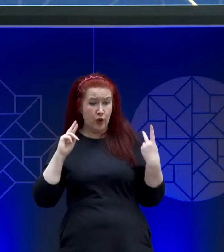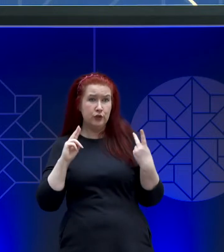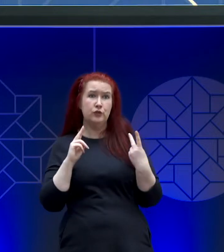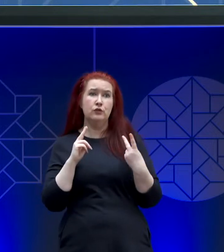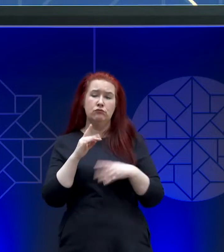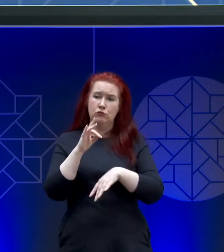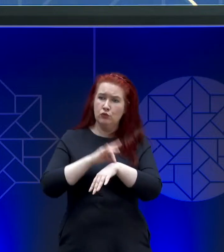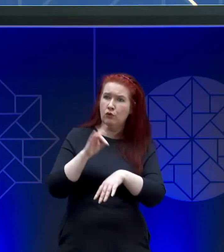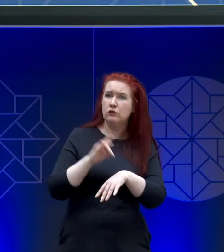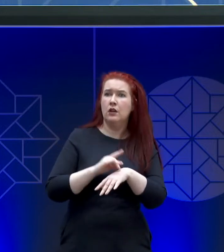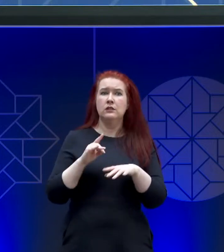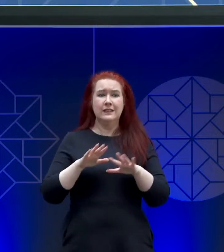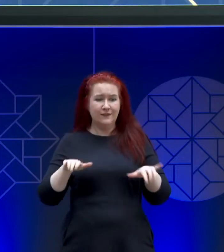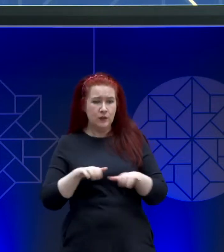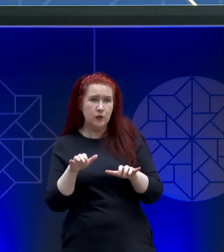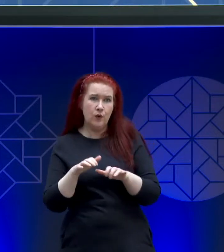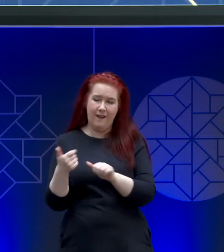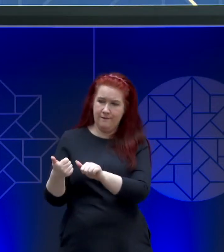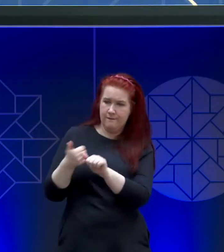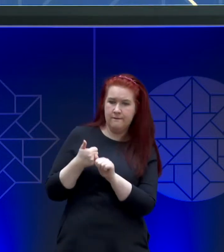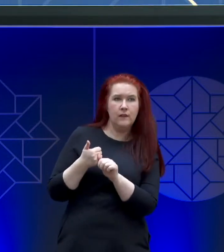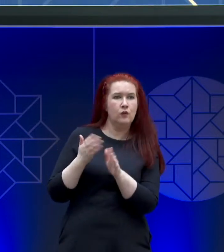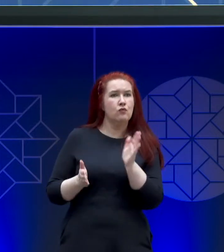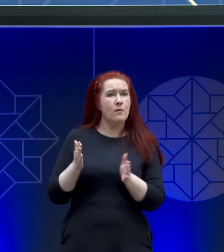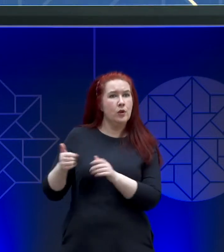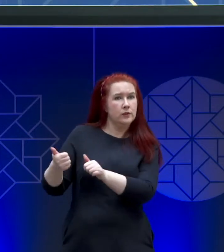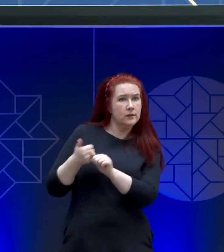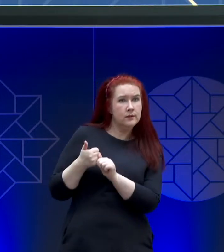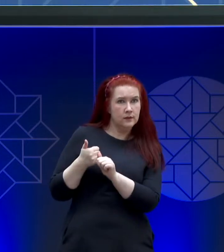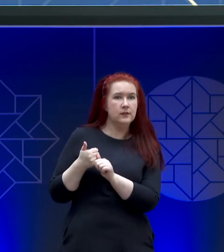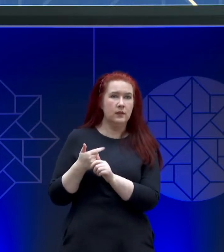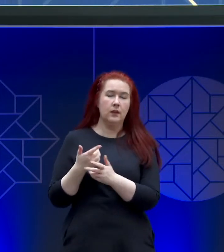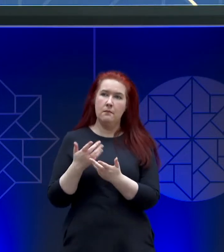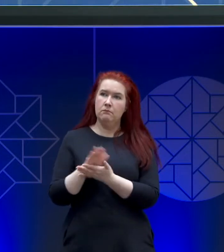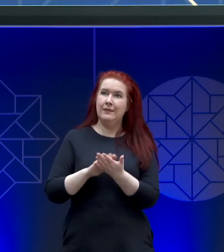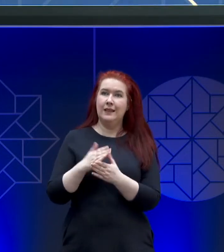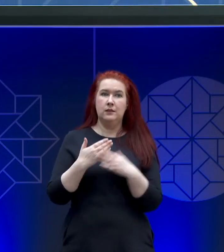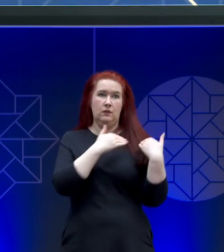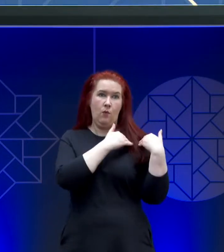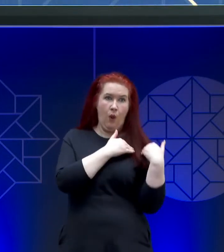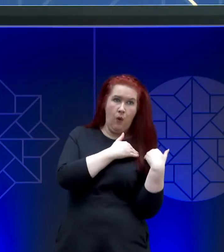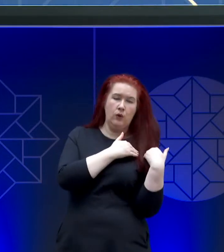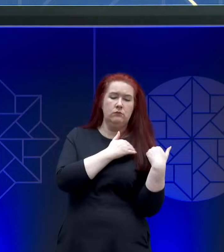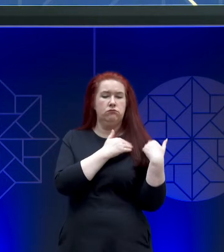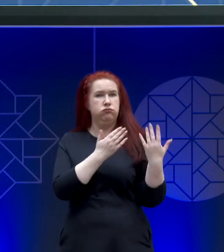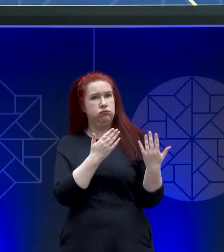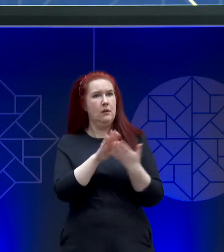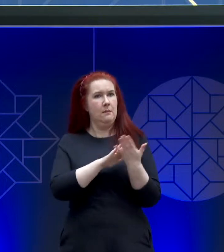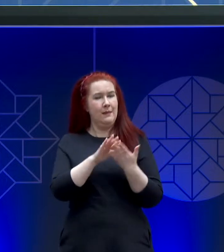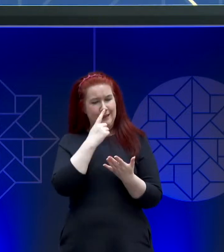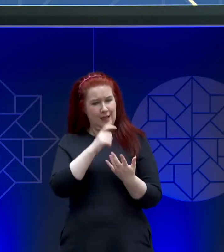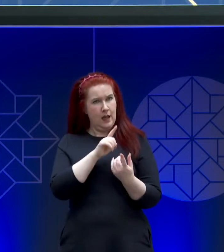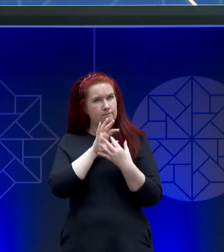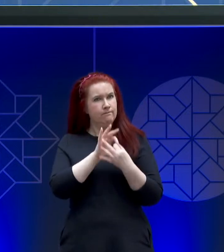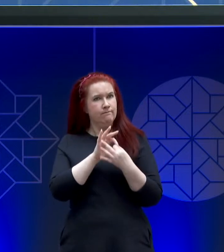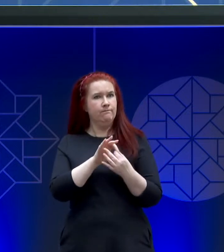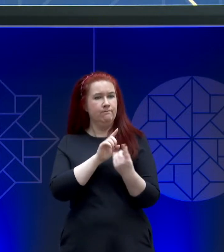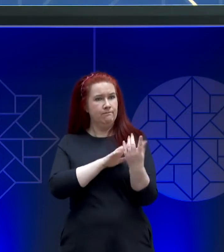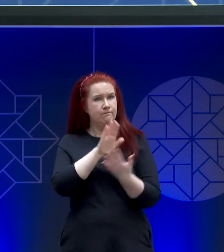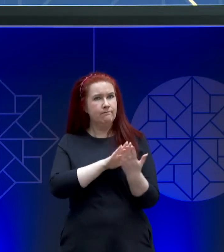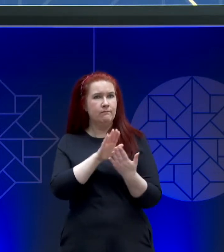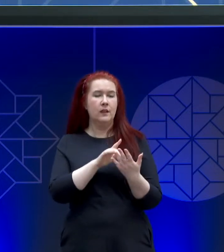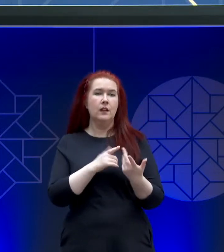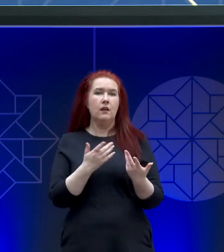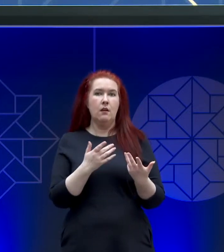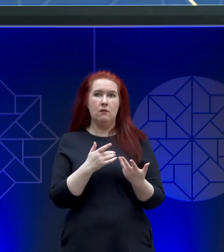have assistant robots in the future, taking some of the workload and making it easier for them to bring their skills to bear and maybe some of the more